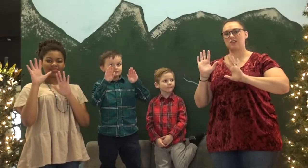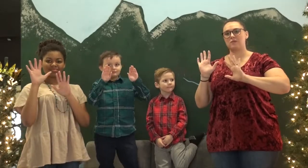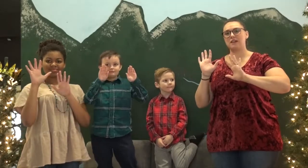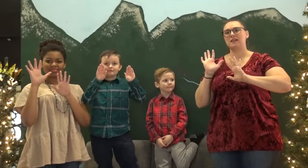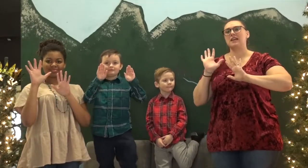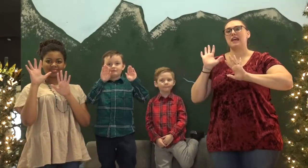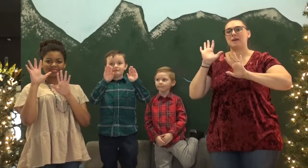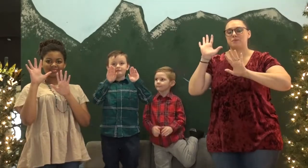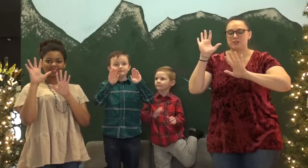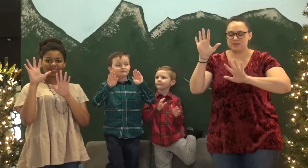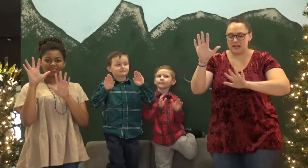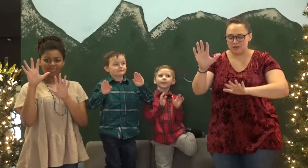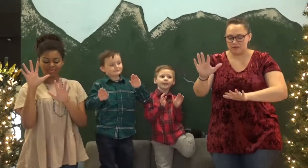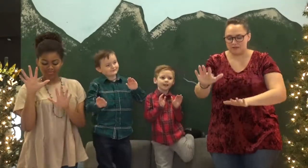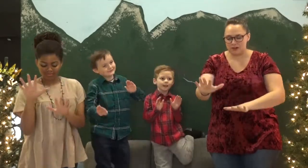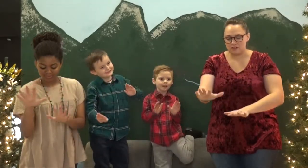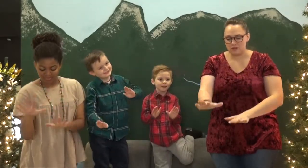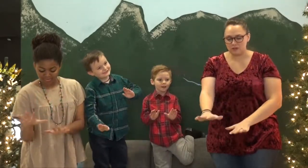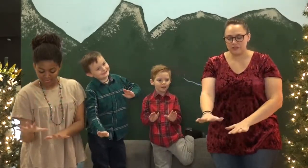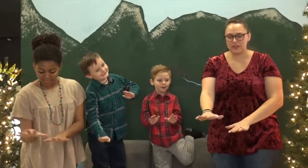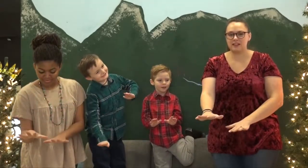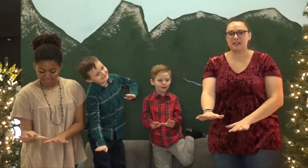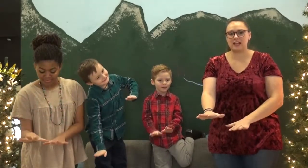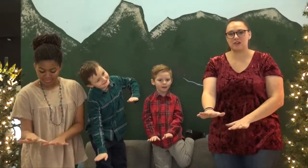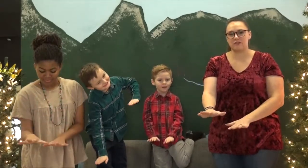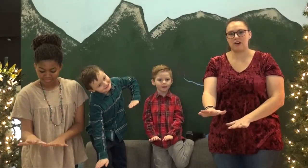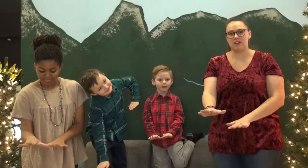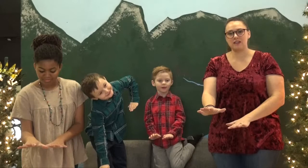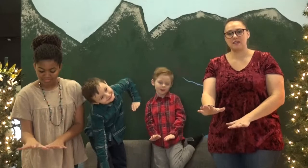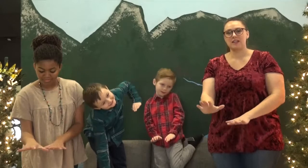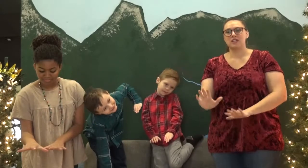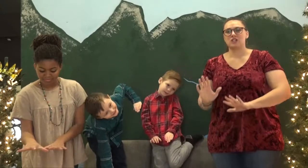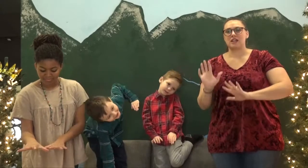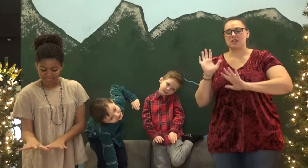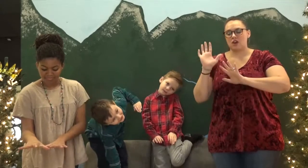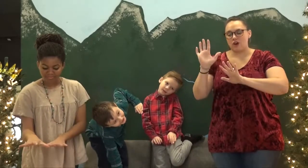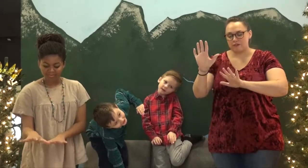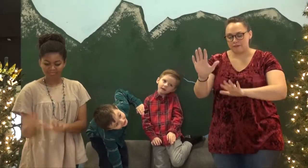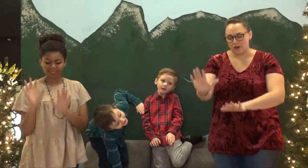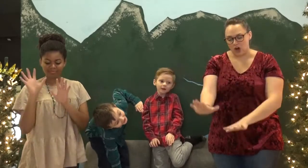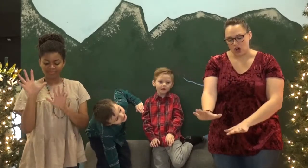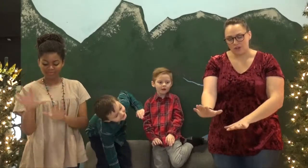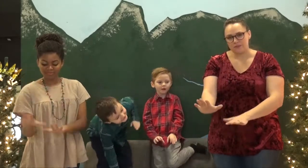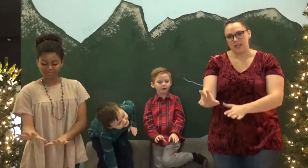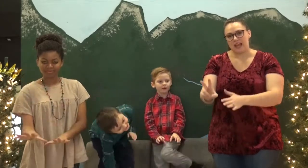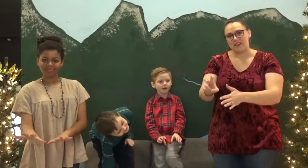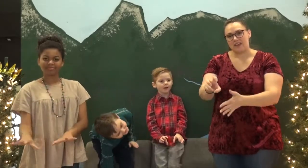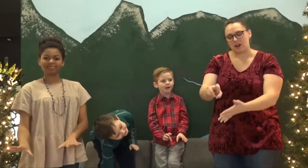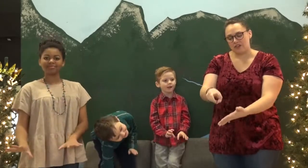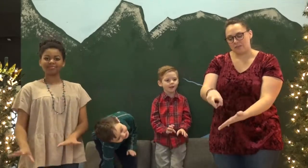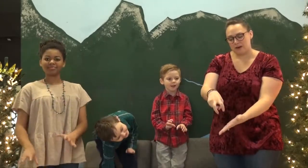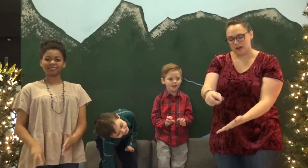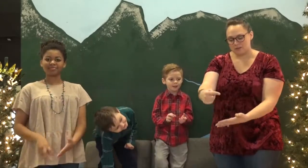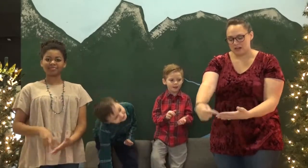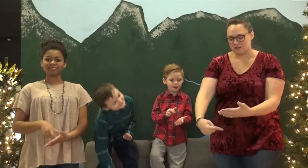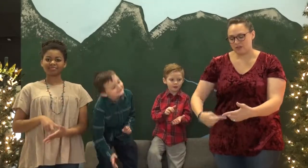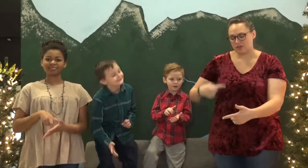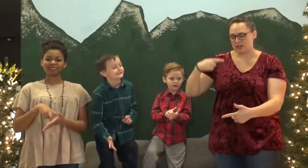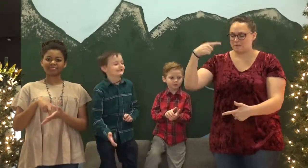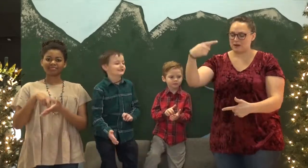bit, and put them down in front of you like you're falling. So that's fall. And then on the bottom side, if you're thinking about it like